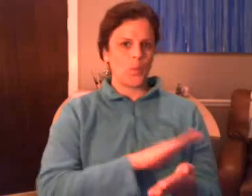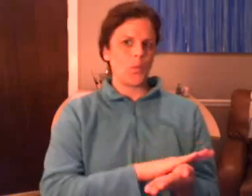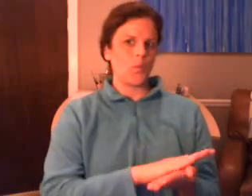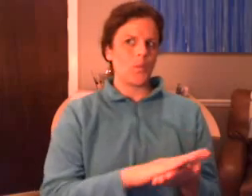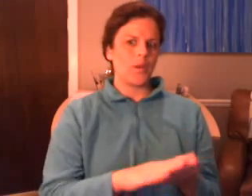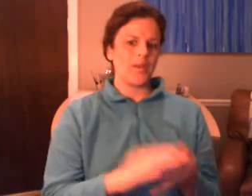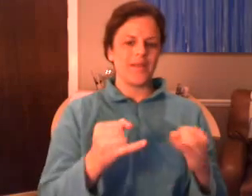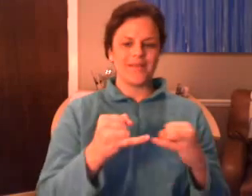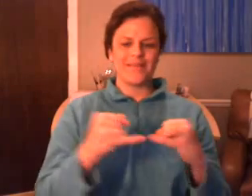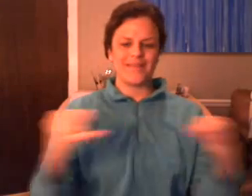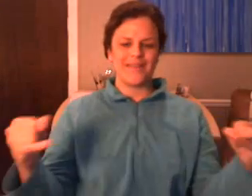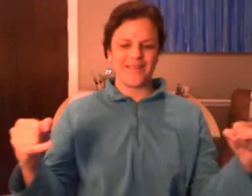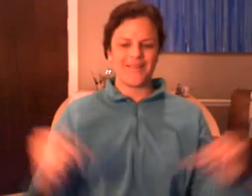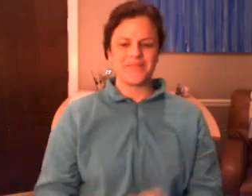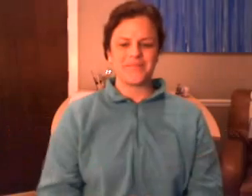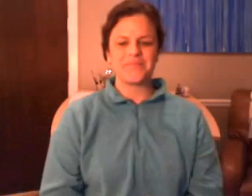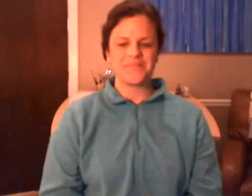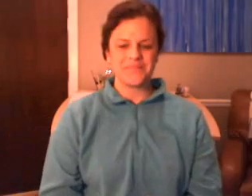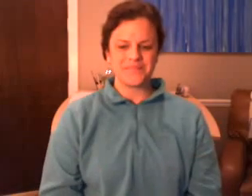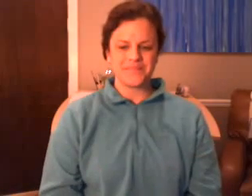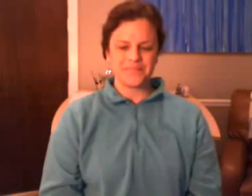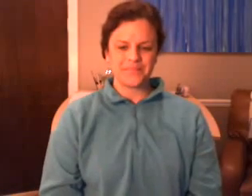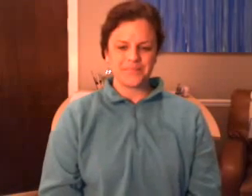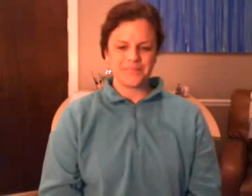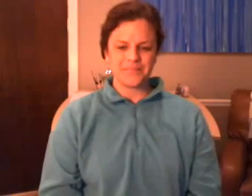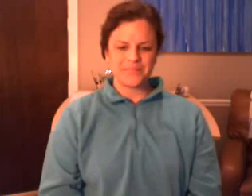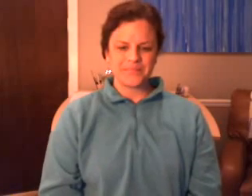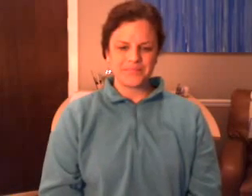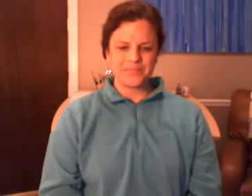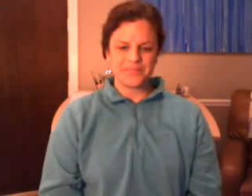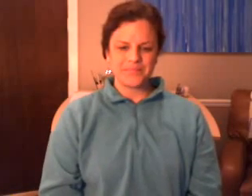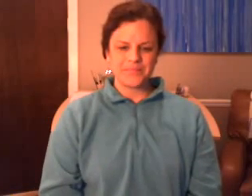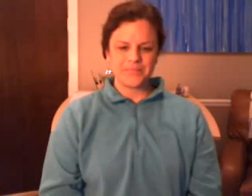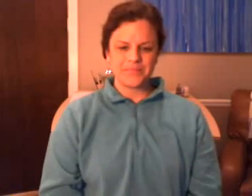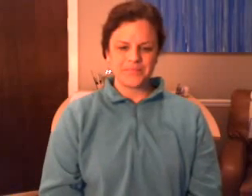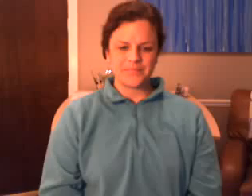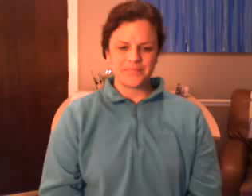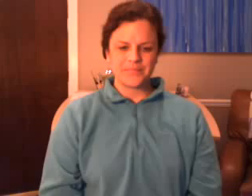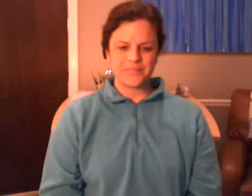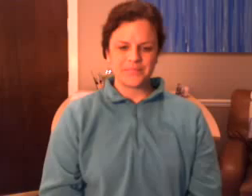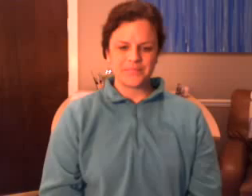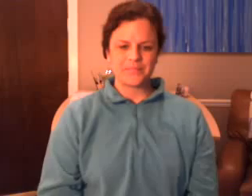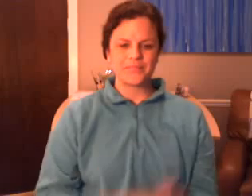I'm going to feel bad to erase it later on. So let me draw a number line. 0, 1,